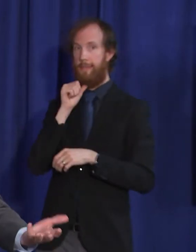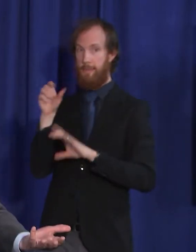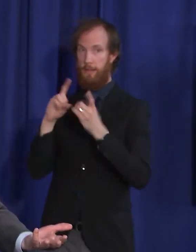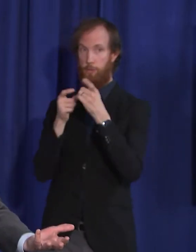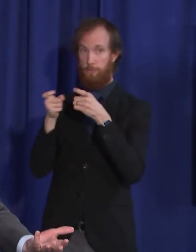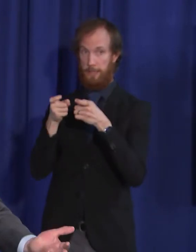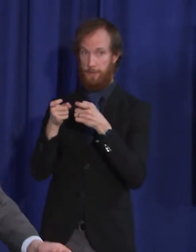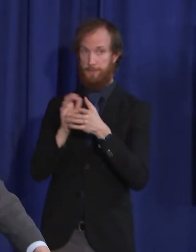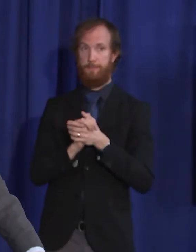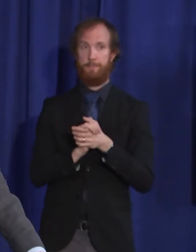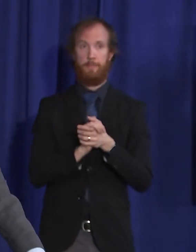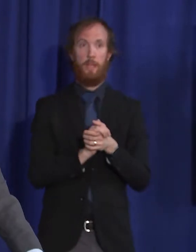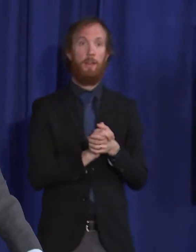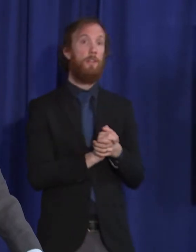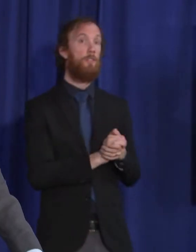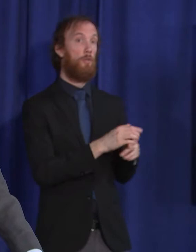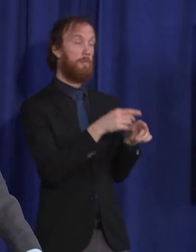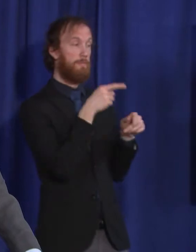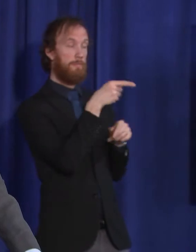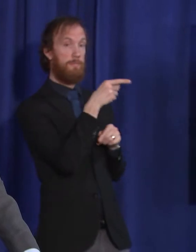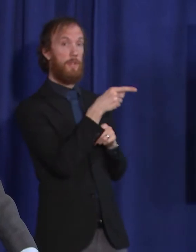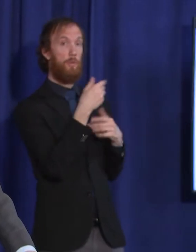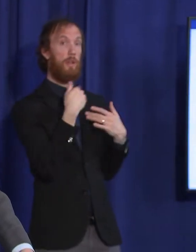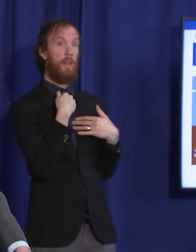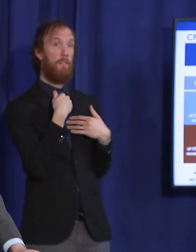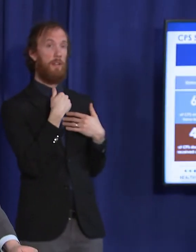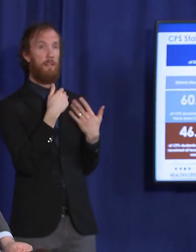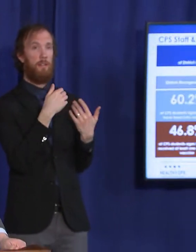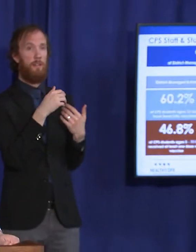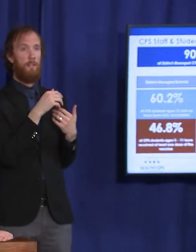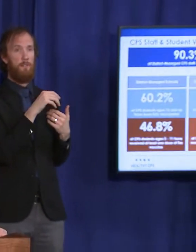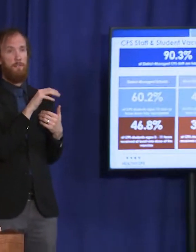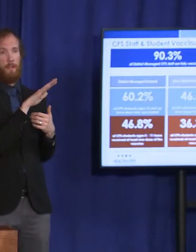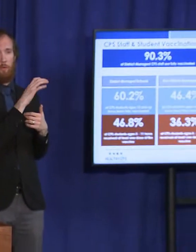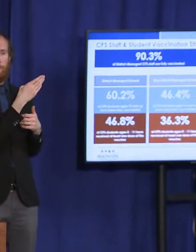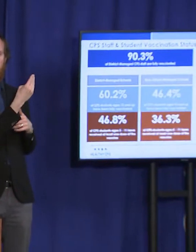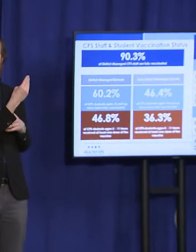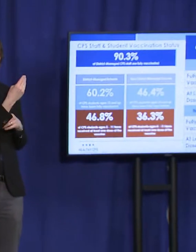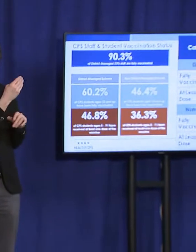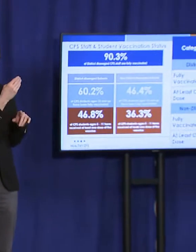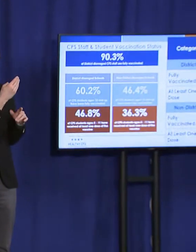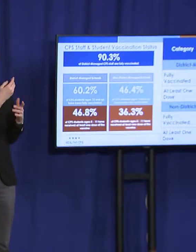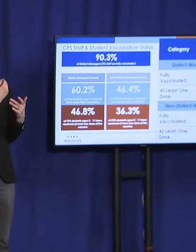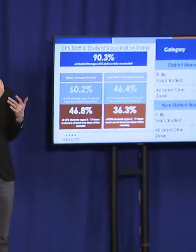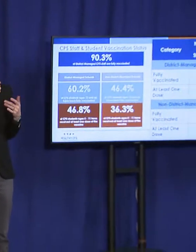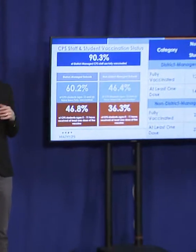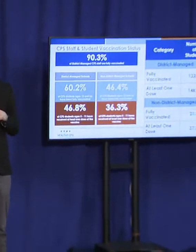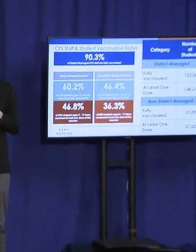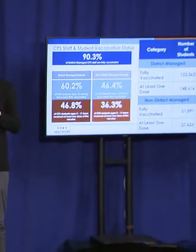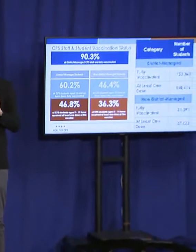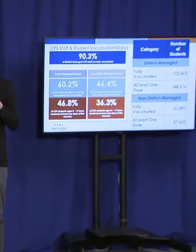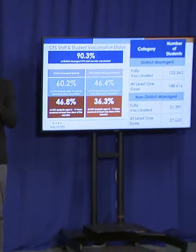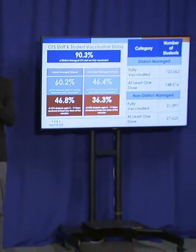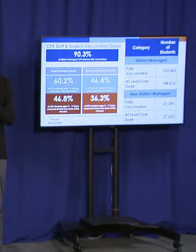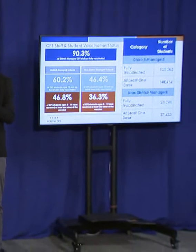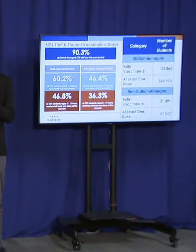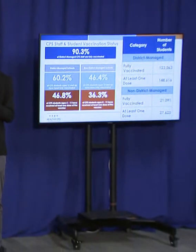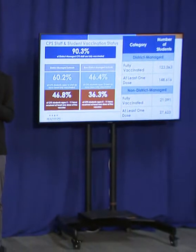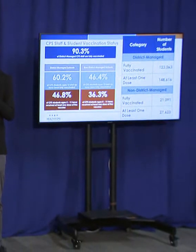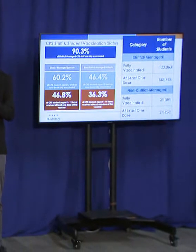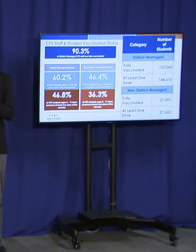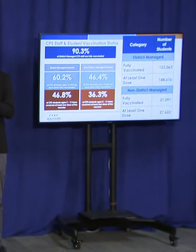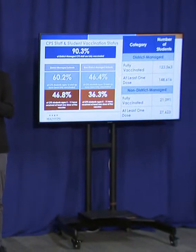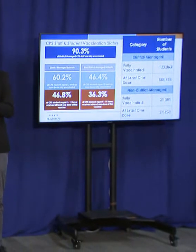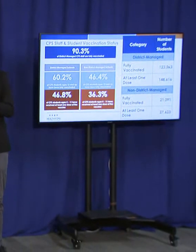So over 515 district managed schools, almost about 100 non-district managed schools. These are charters, our alternative schools, our